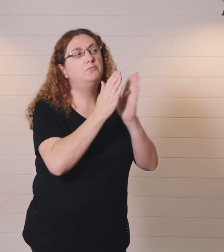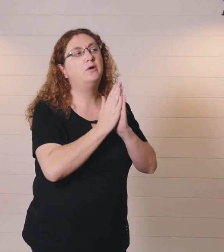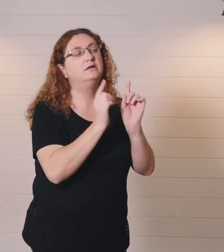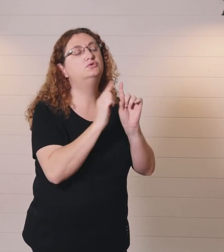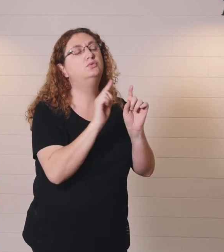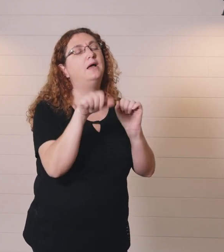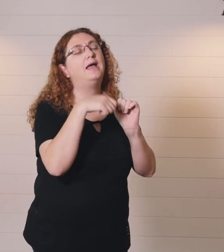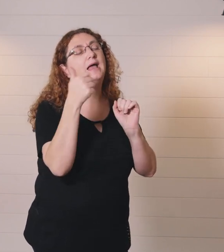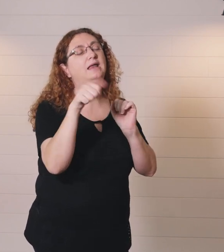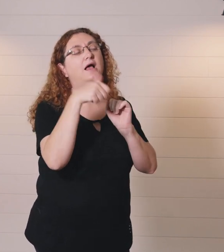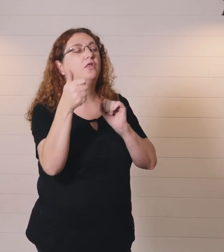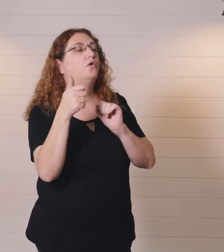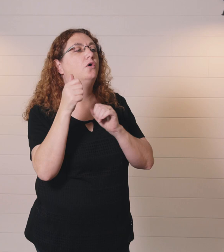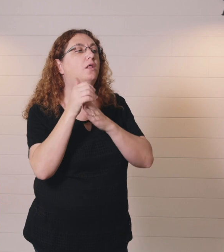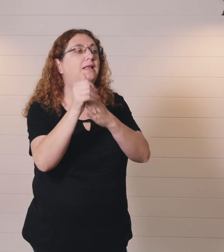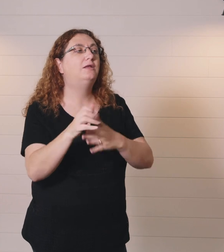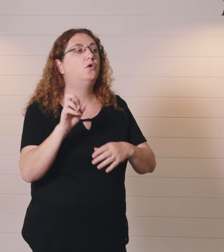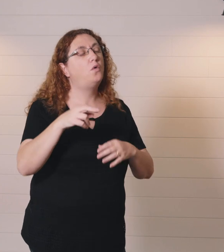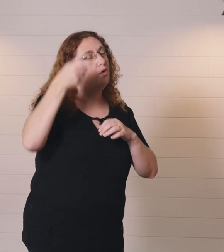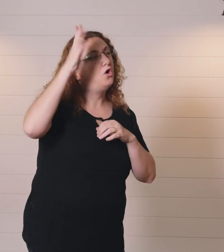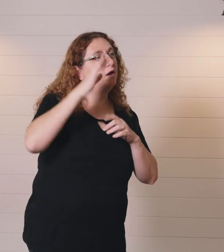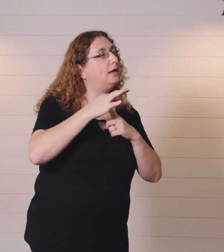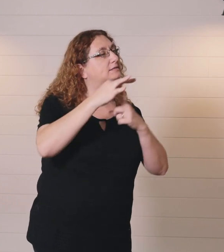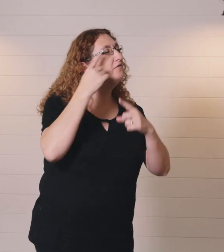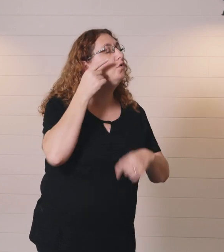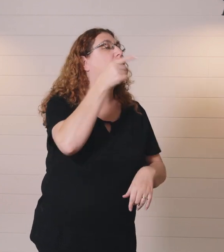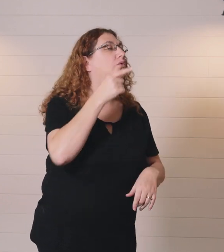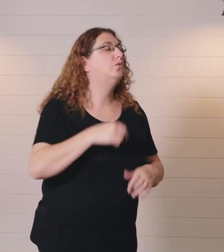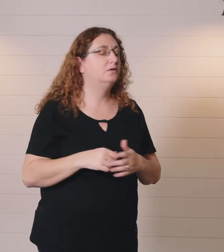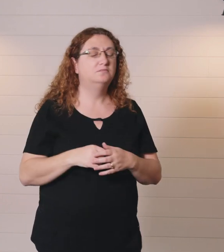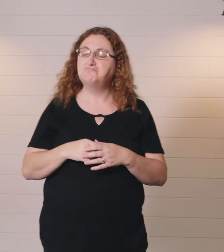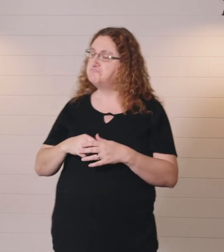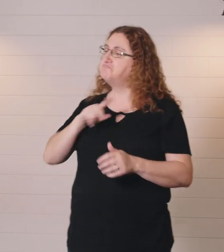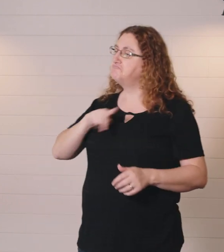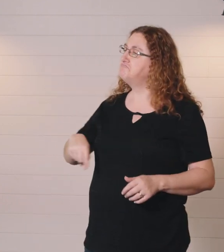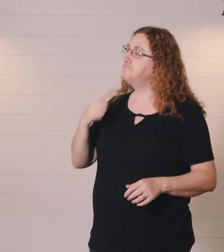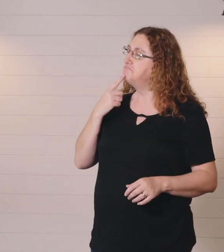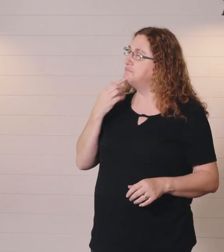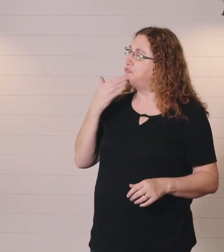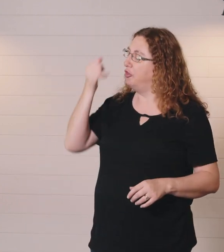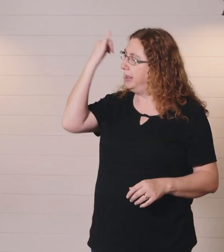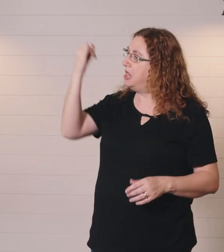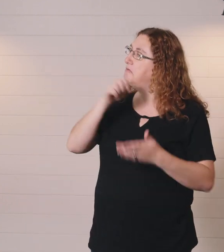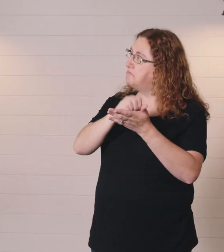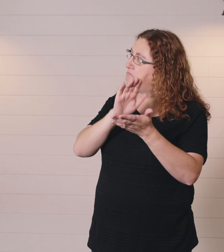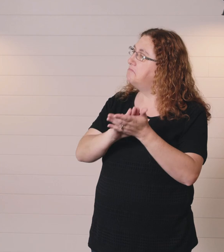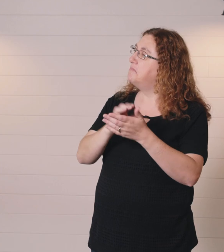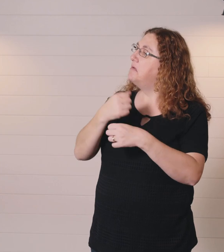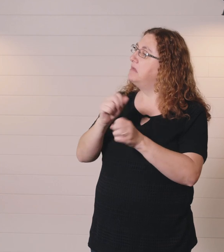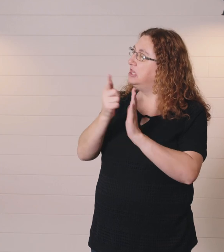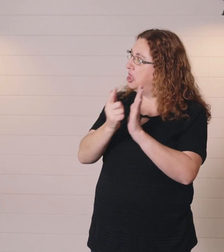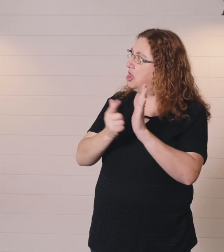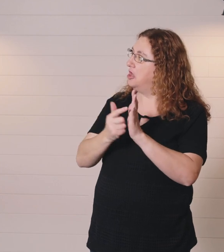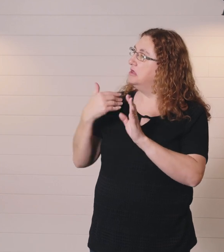O great and mighty king?" And Darius thought that sounded like a great idea. Write it down. Make it a